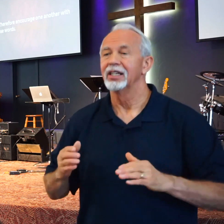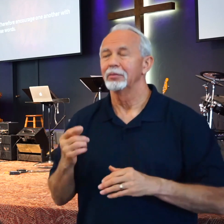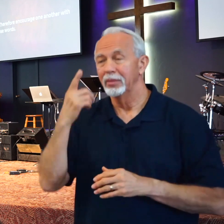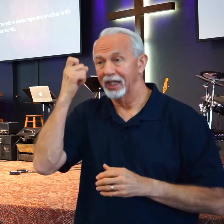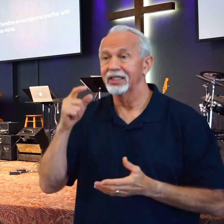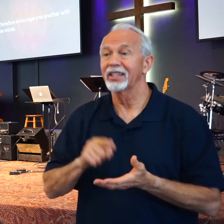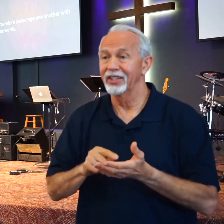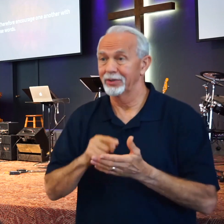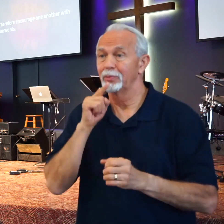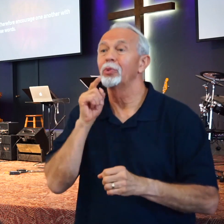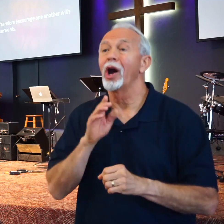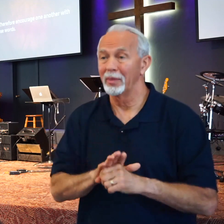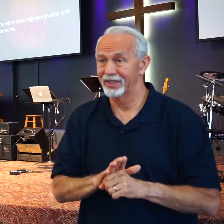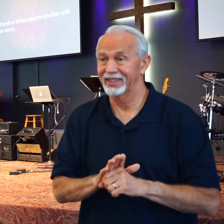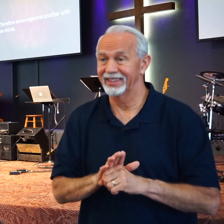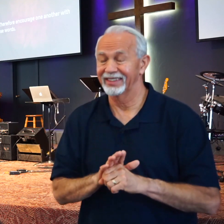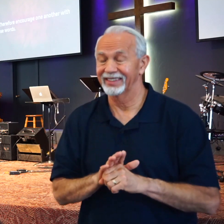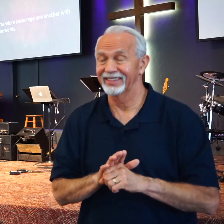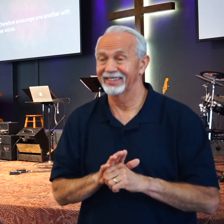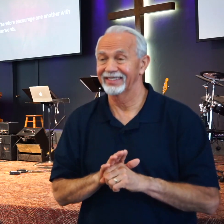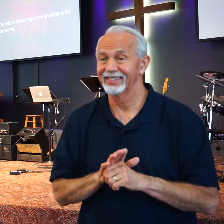us.